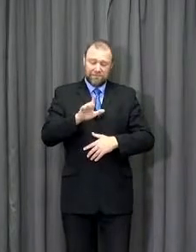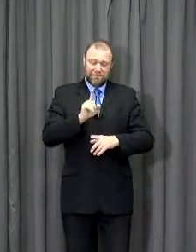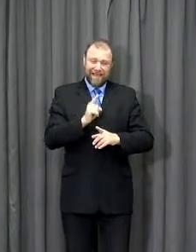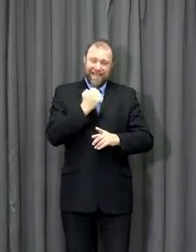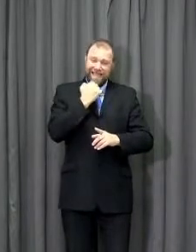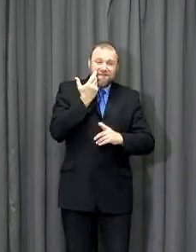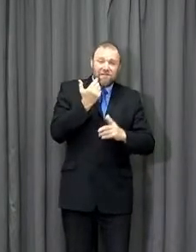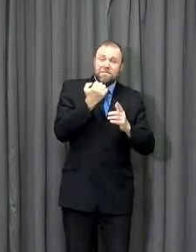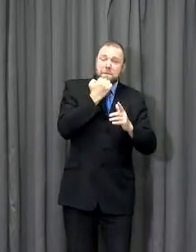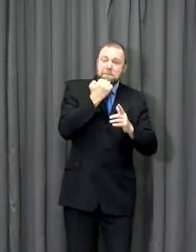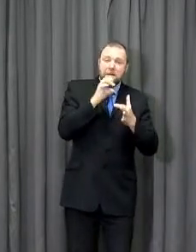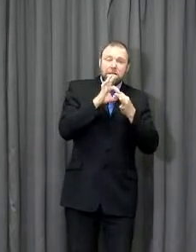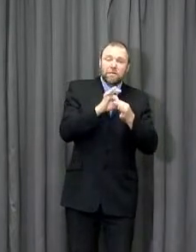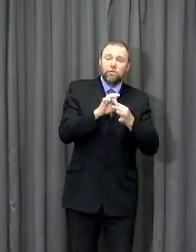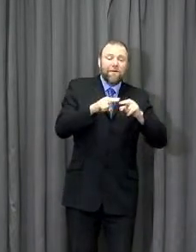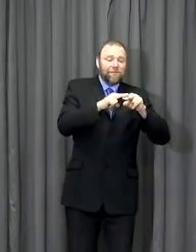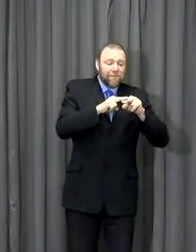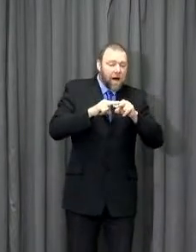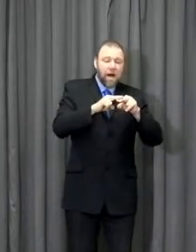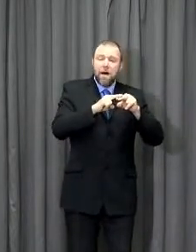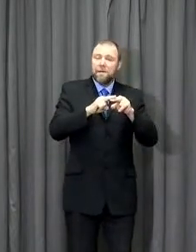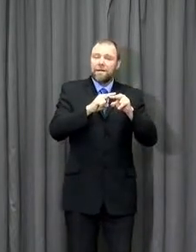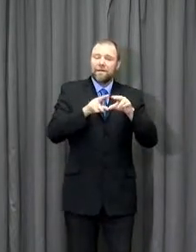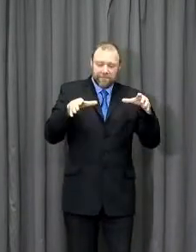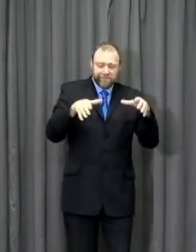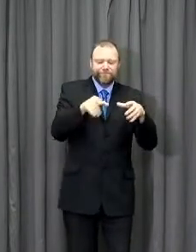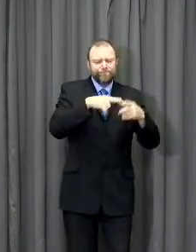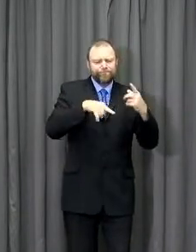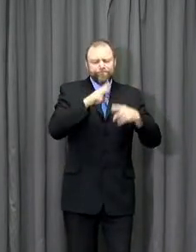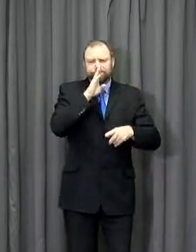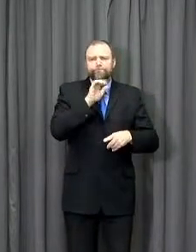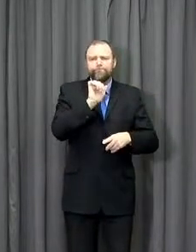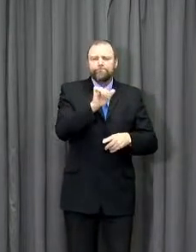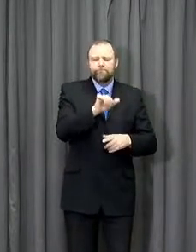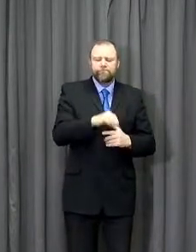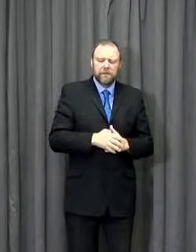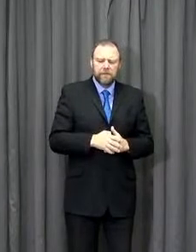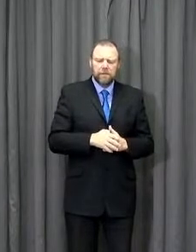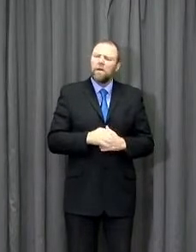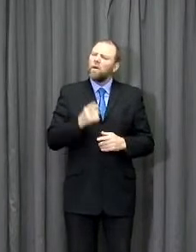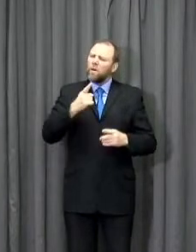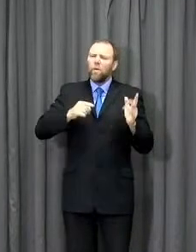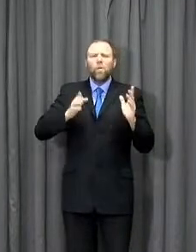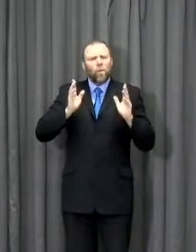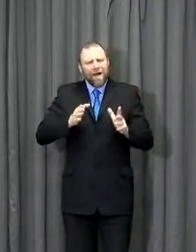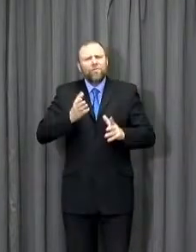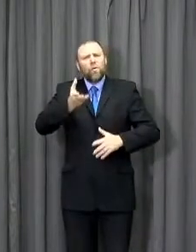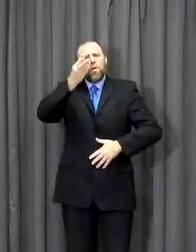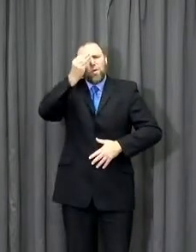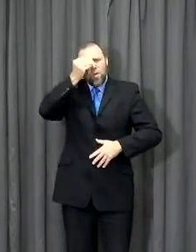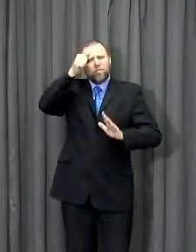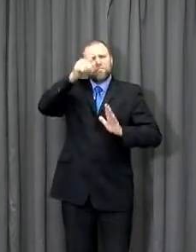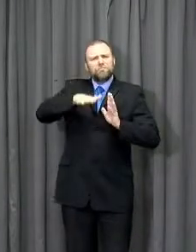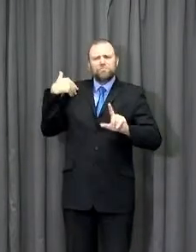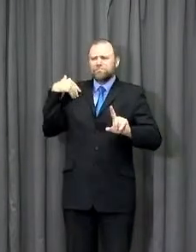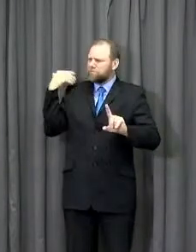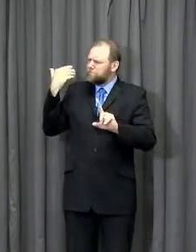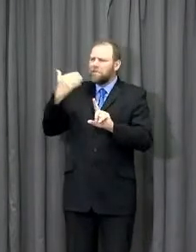that. Your question is a really good one, and we have to always learn from experience. Looking back,